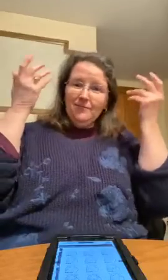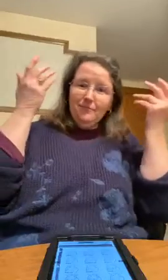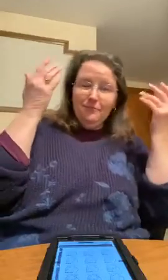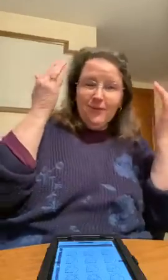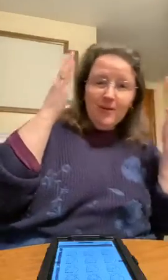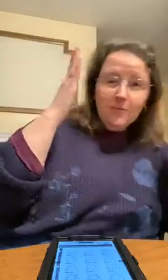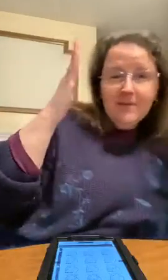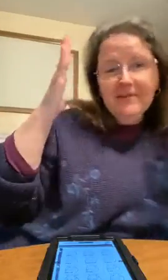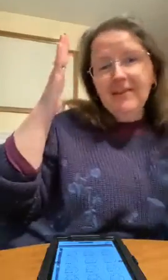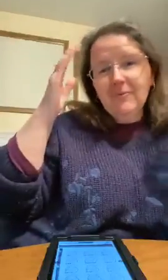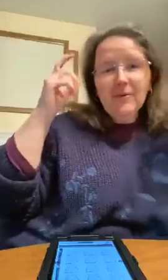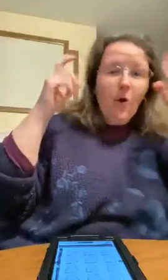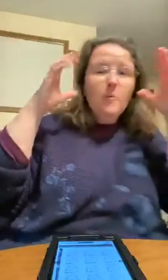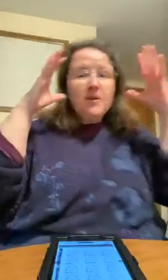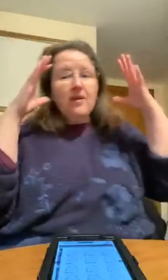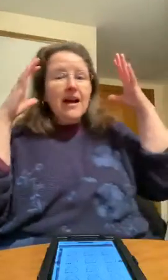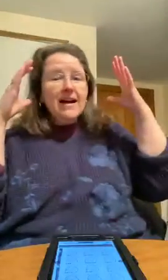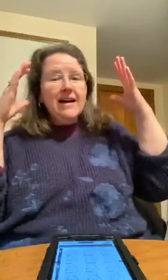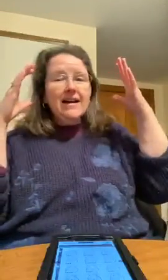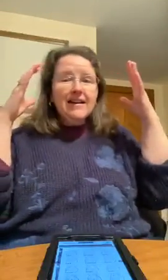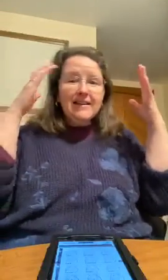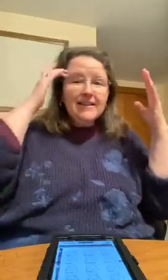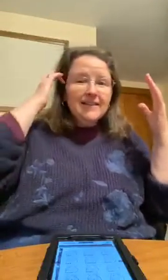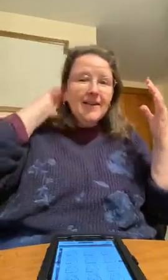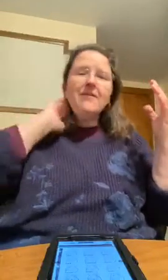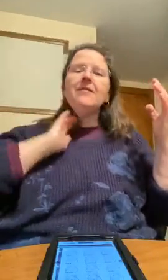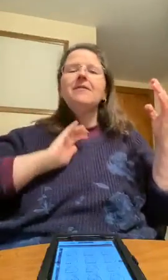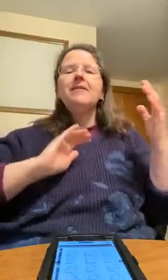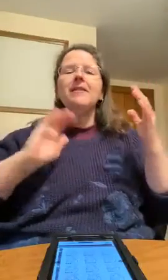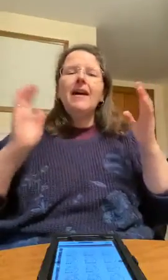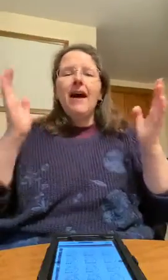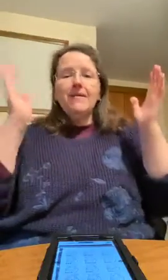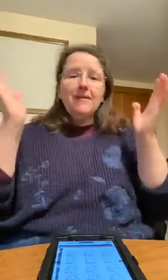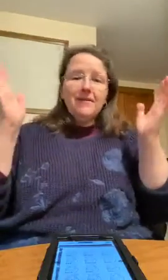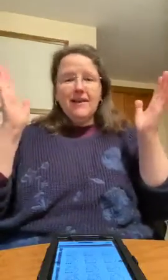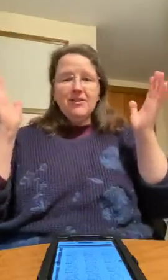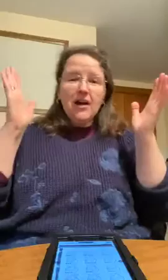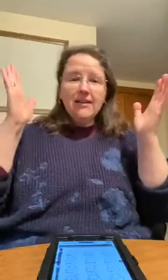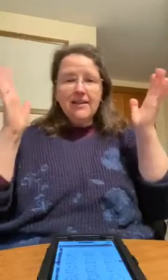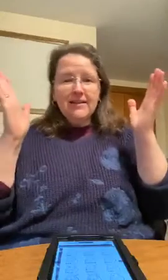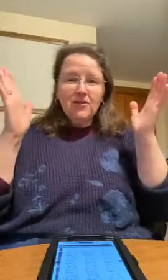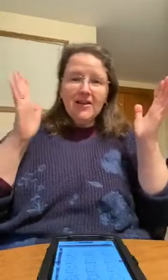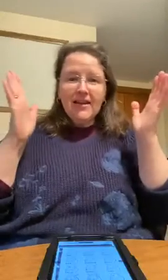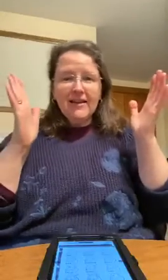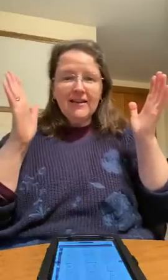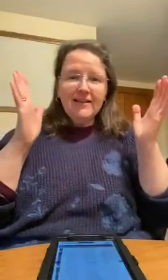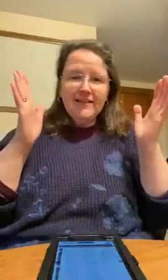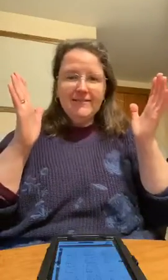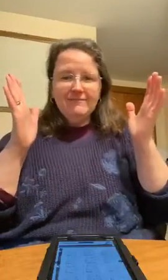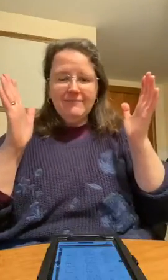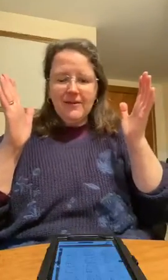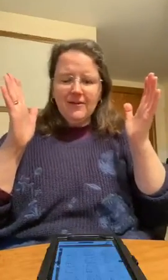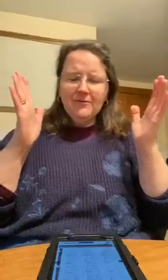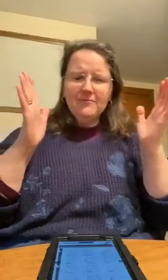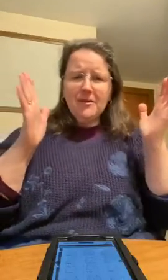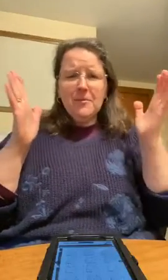bring open your eyes, have a jolly looking, I don't know, something